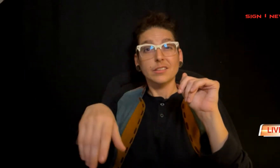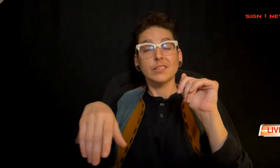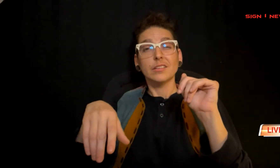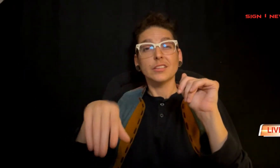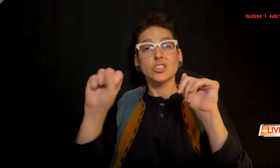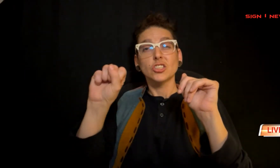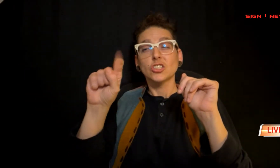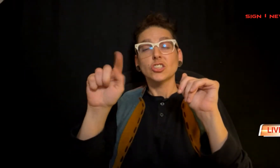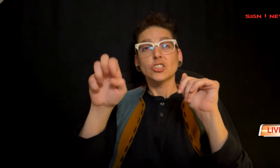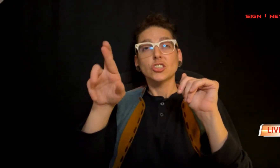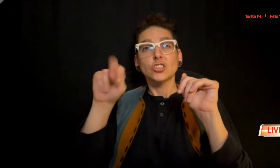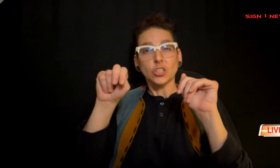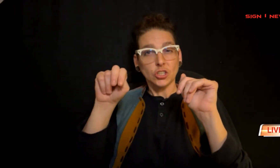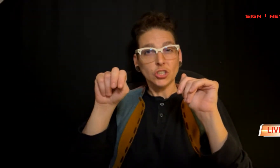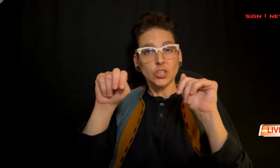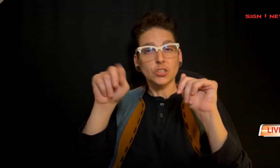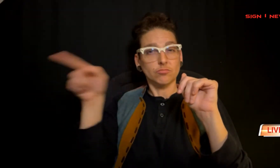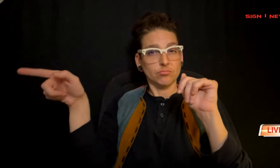So Shauna